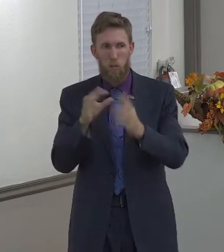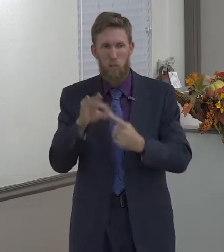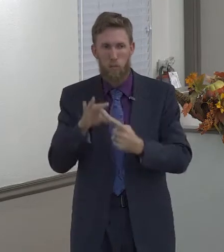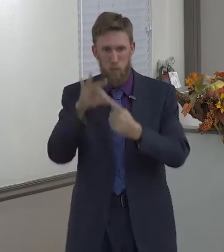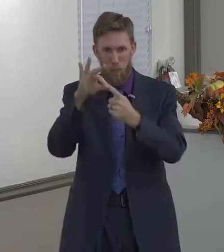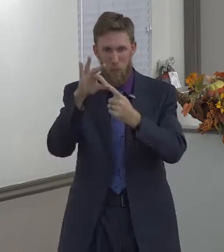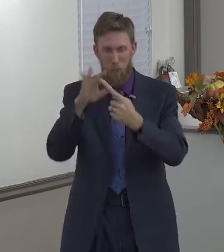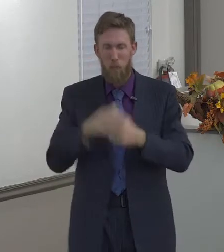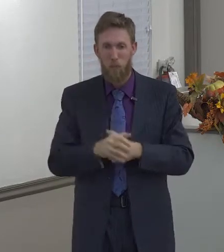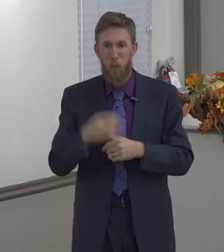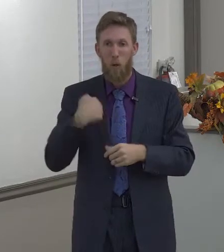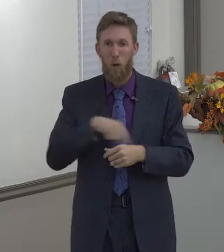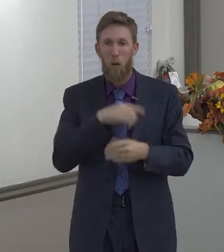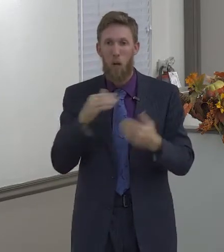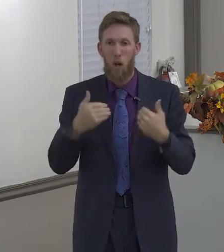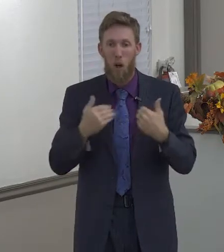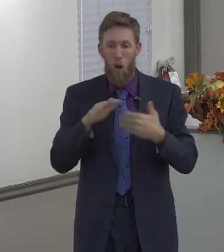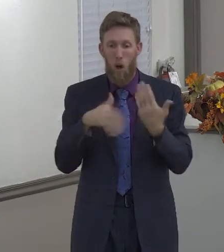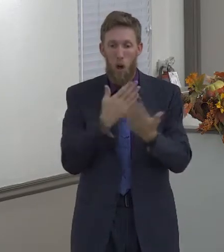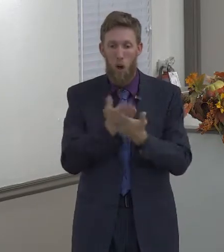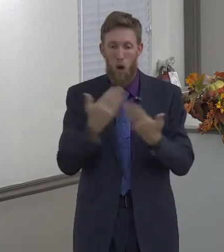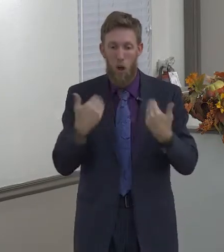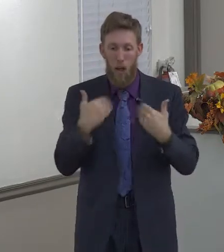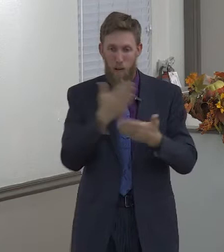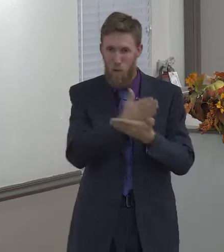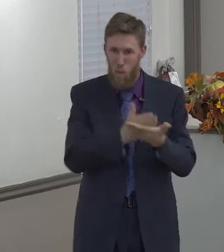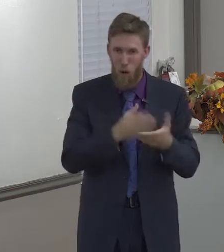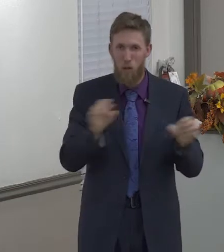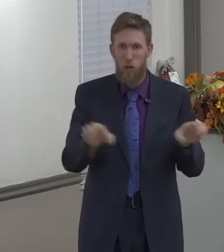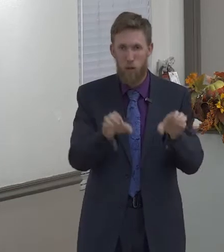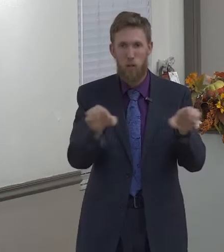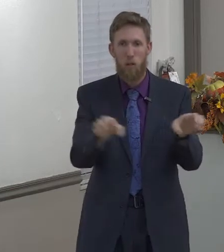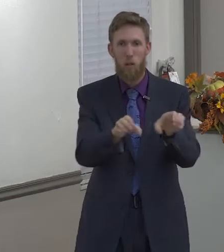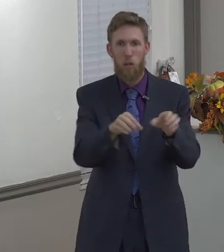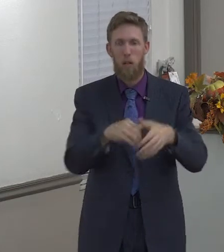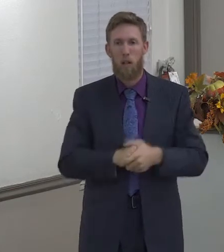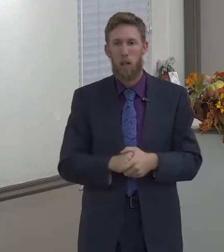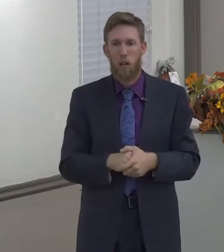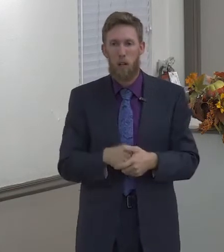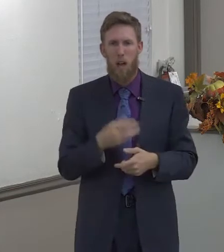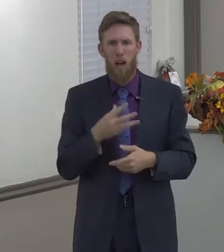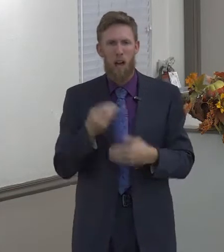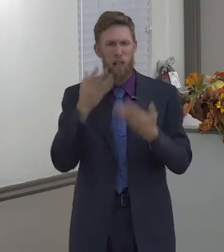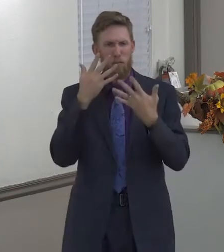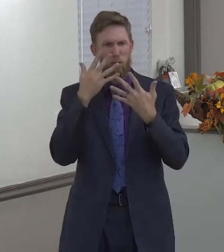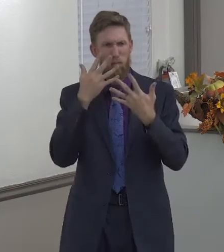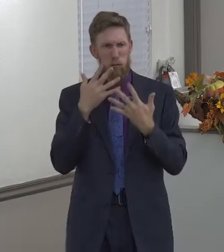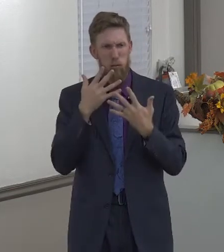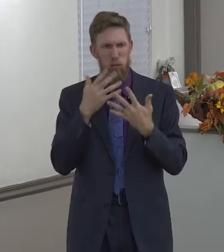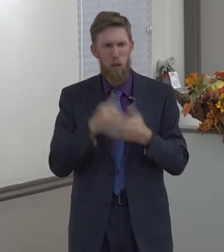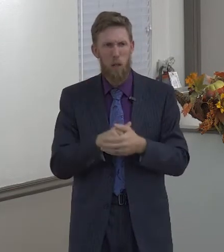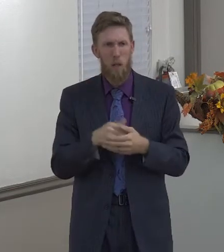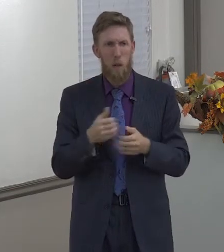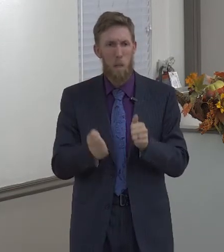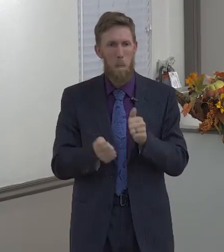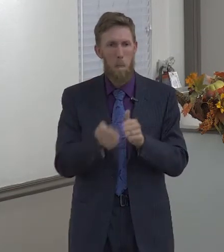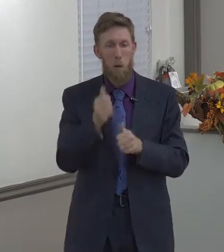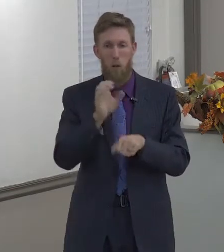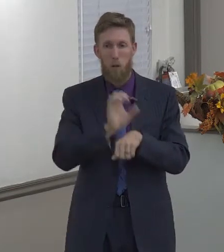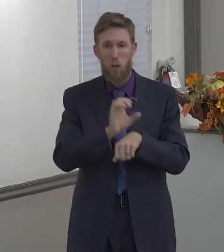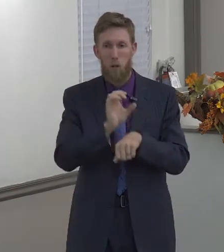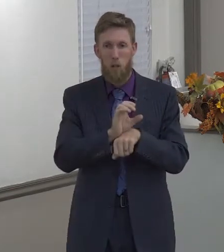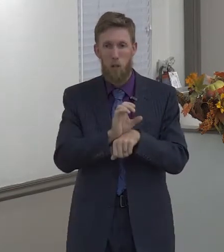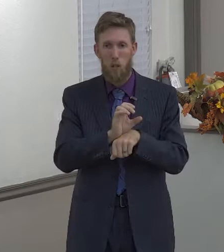single church in America today, operates to some extent, to one extent or another, lame. They operate without the